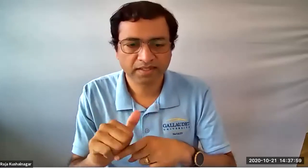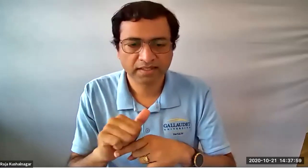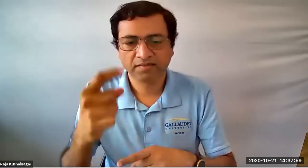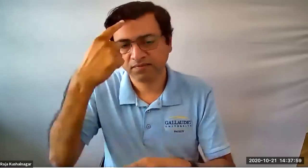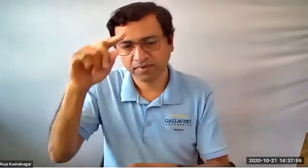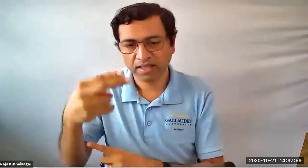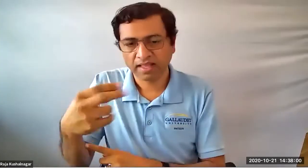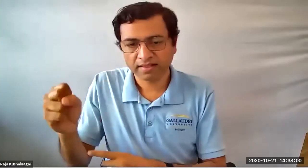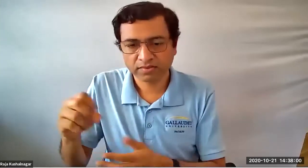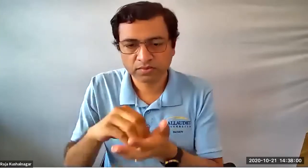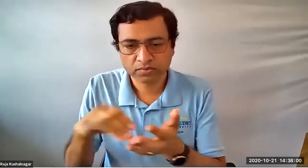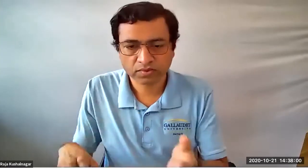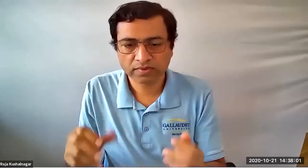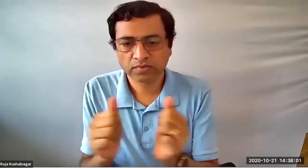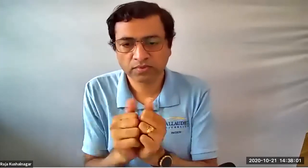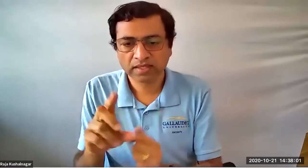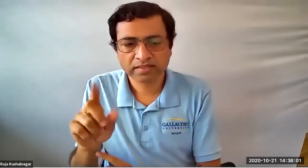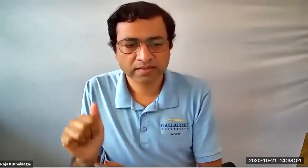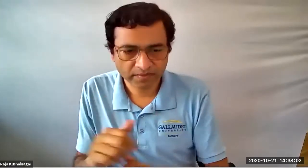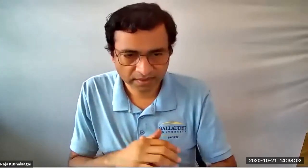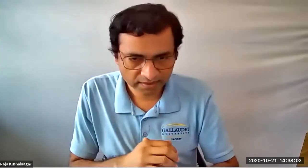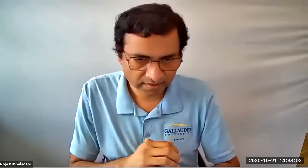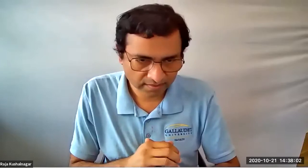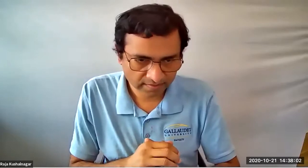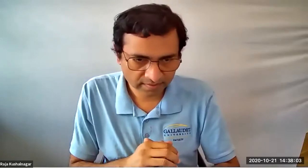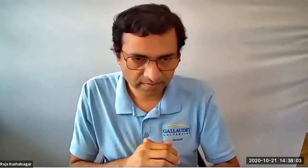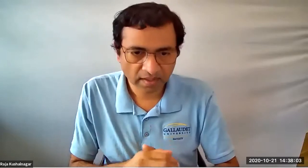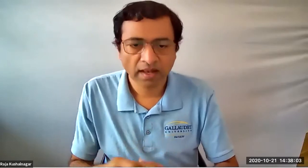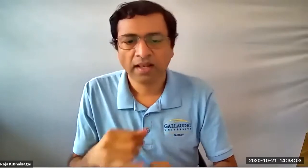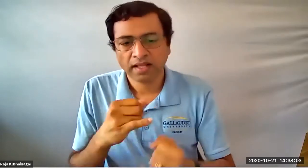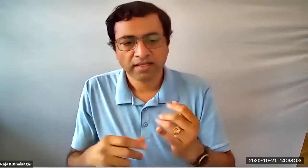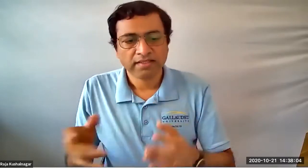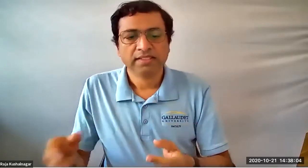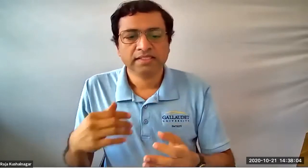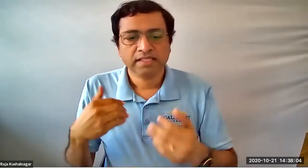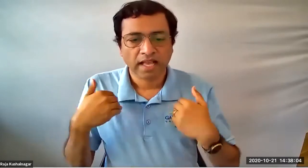which provides STEM leadership training for high school students with disabilities.